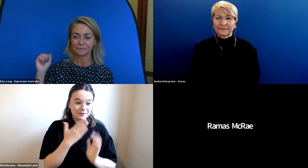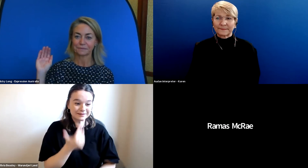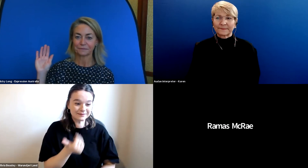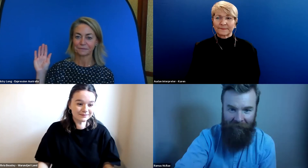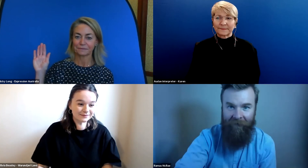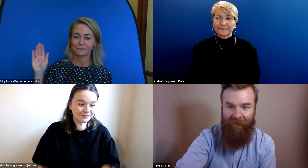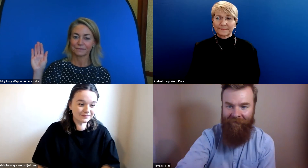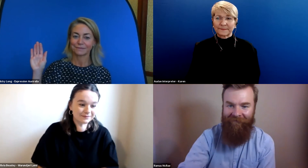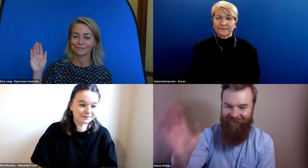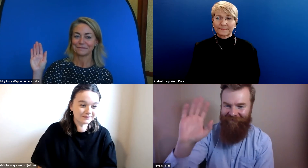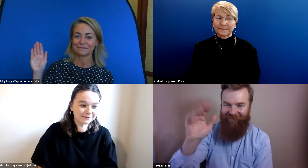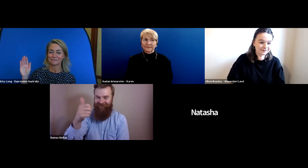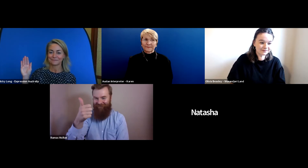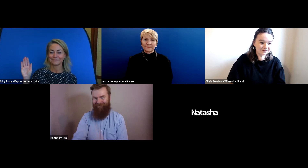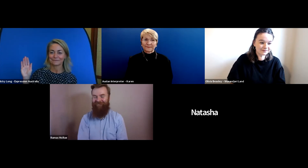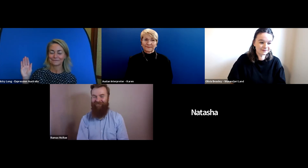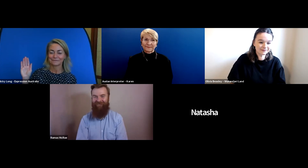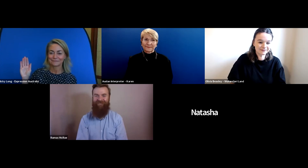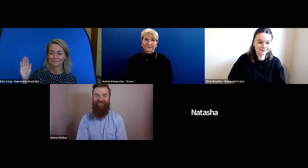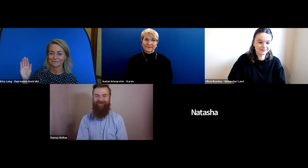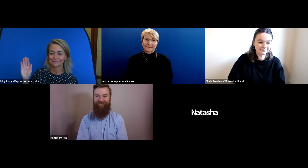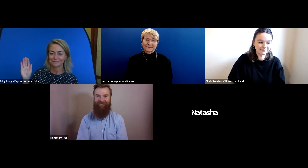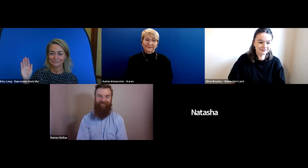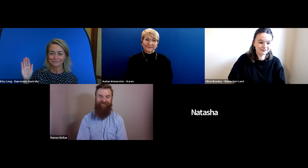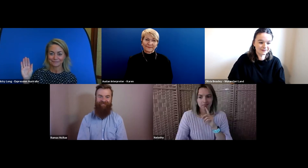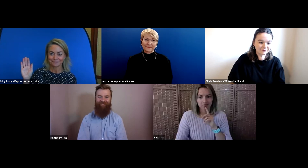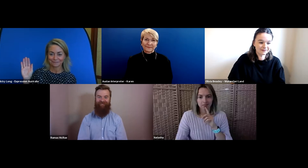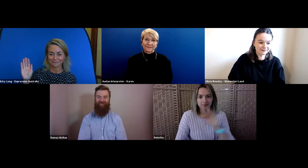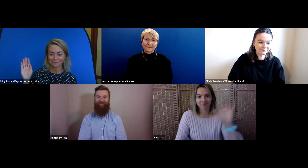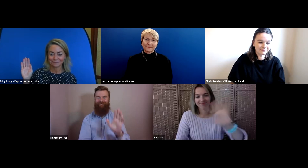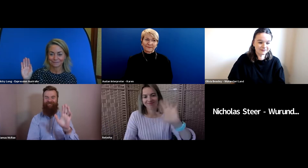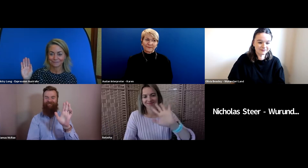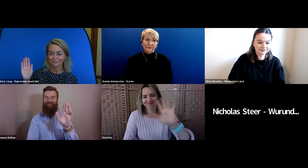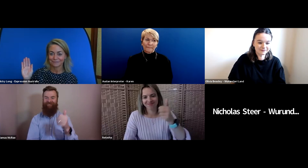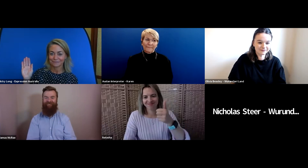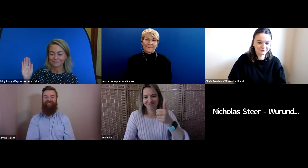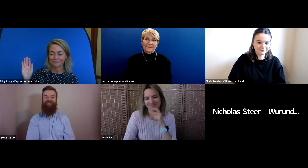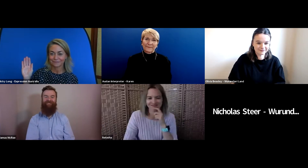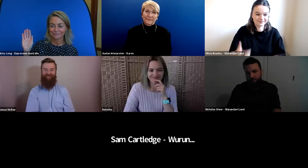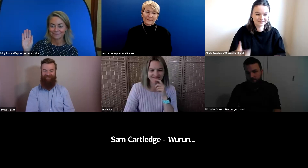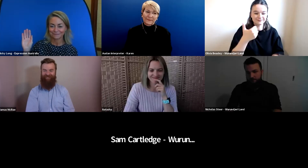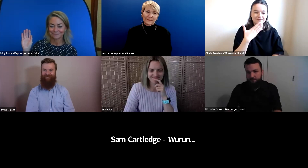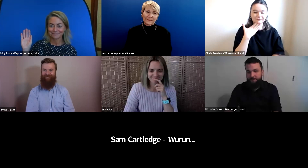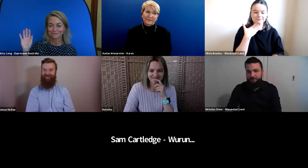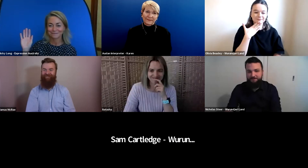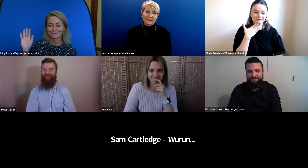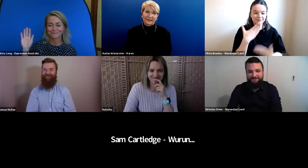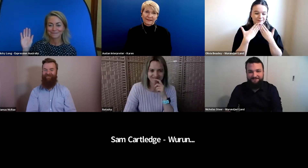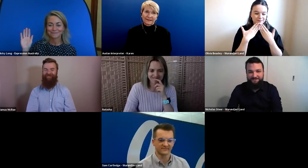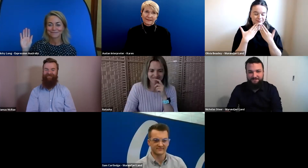who've joined us this evening on Zoom. Could everybody please turn your cameras on who is able to say goodbye for this evening?